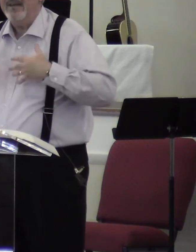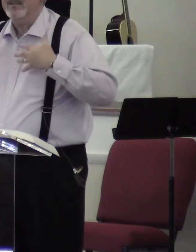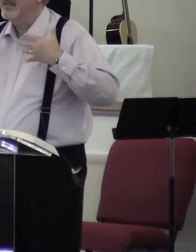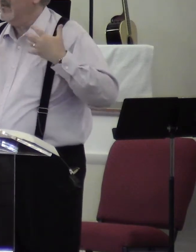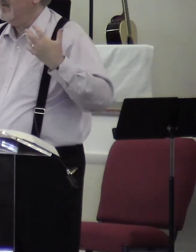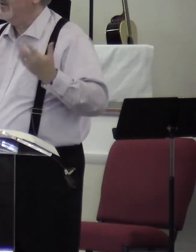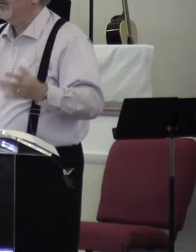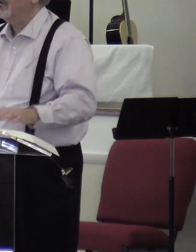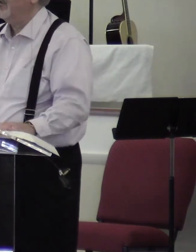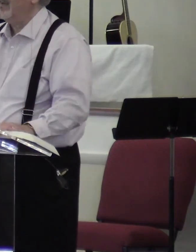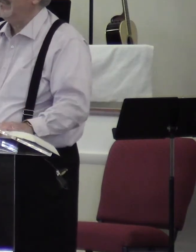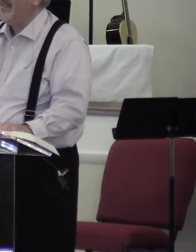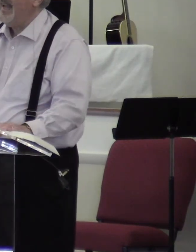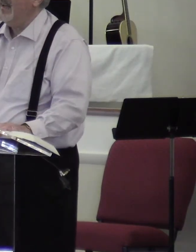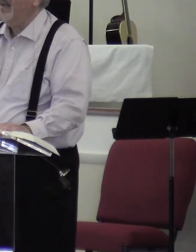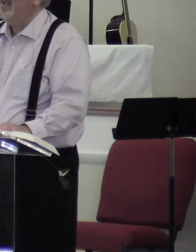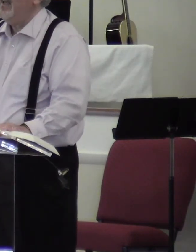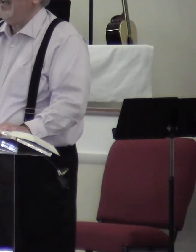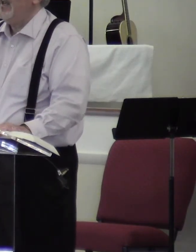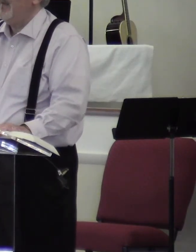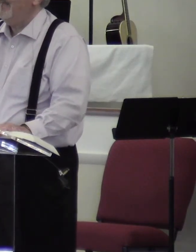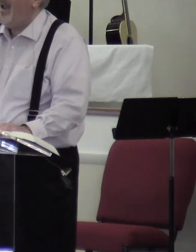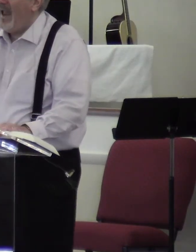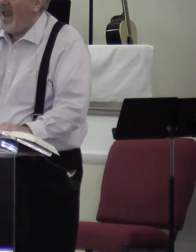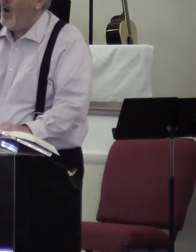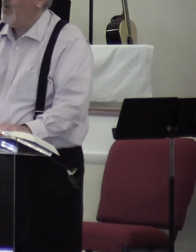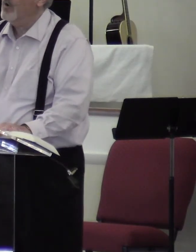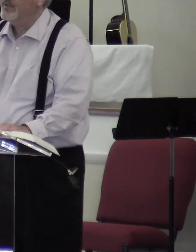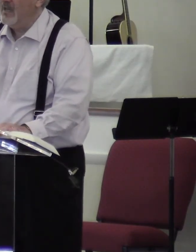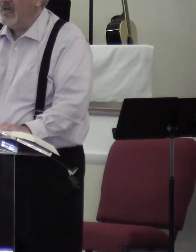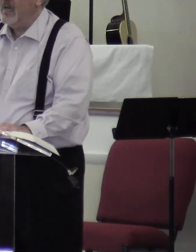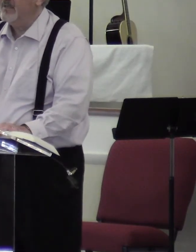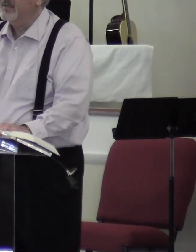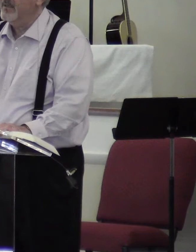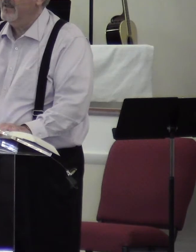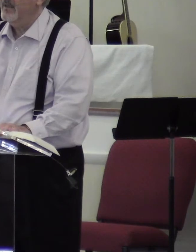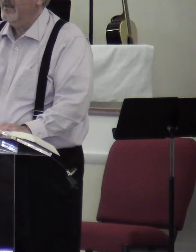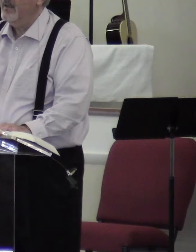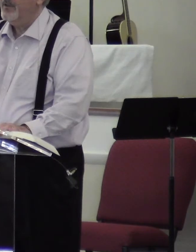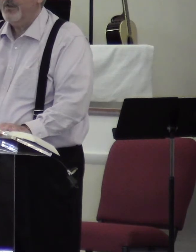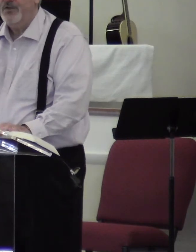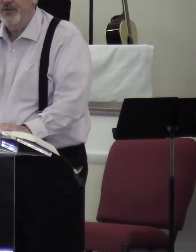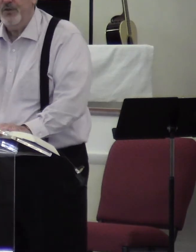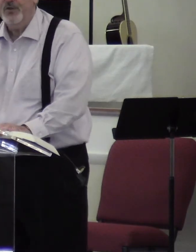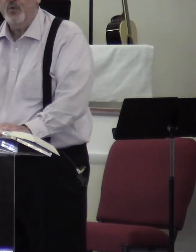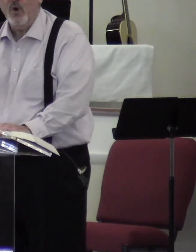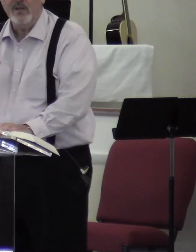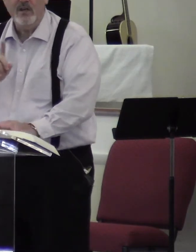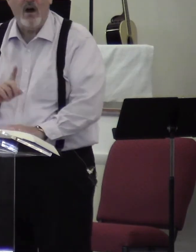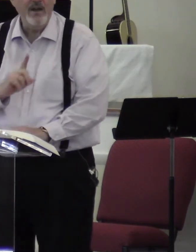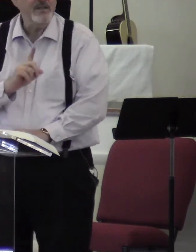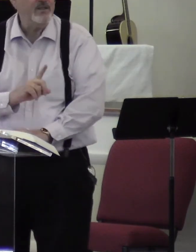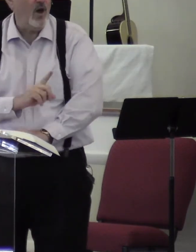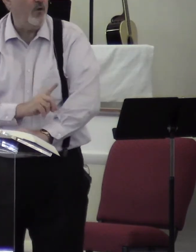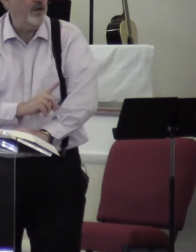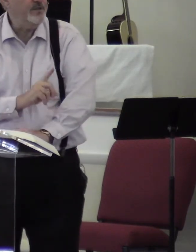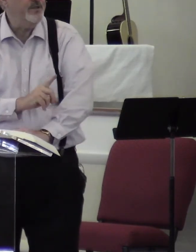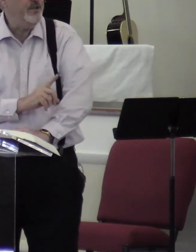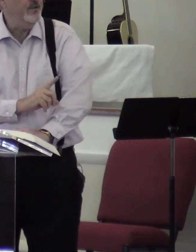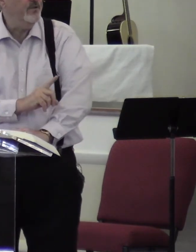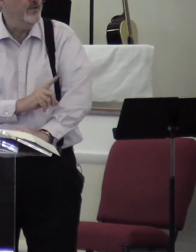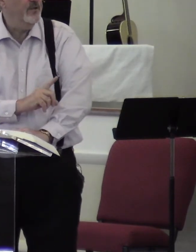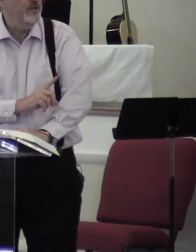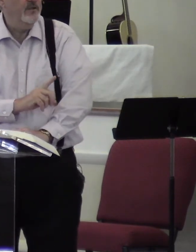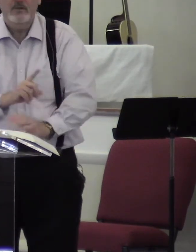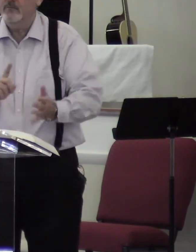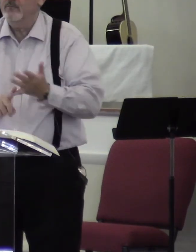He makes us into the image of Jesus Christ. Second, He empowers us to do what God has called us to